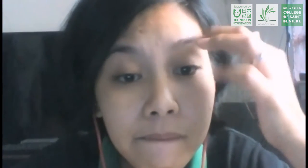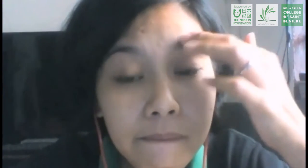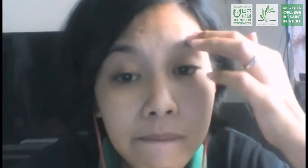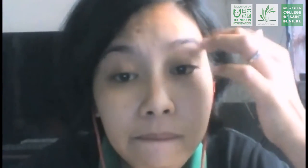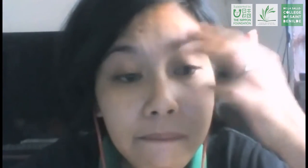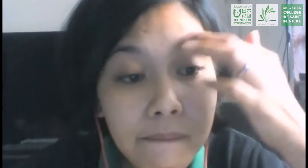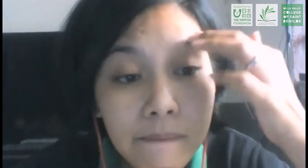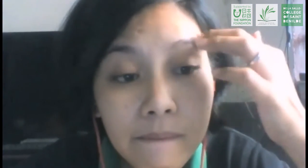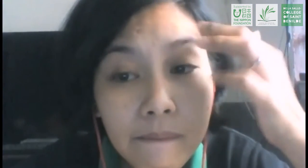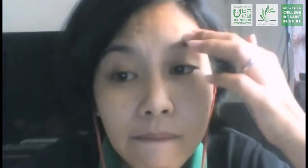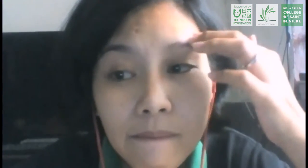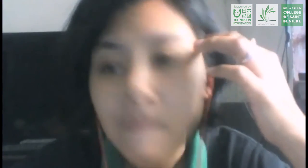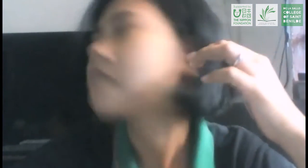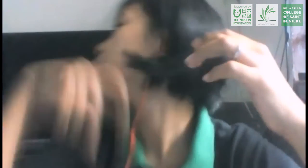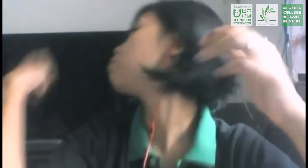where